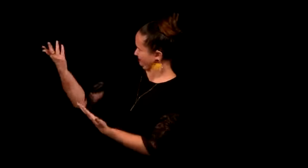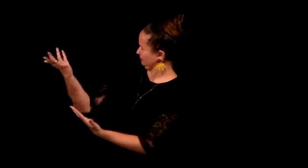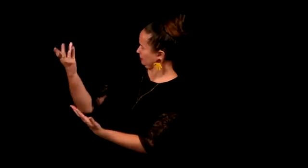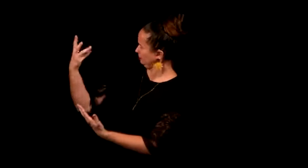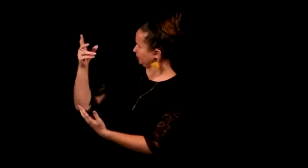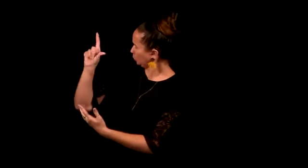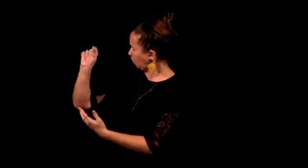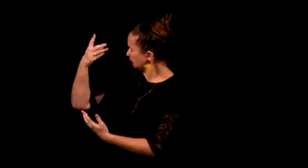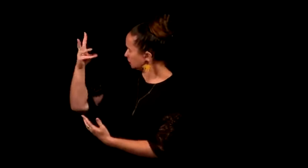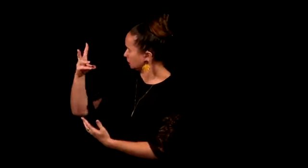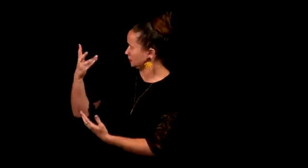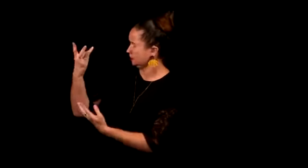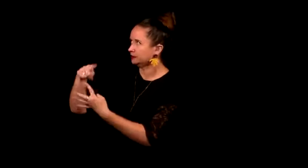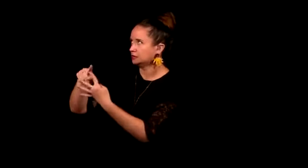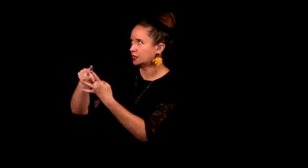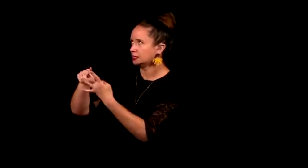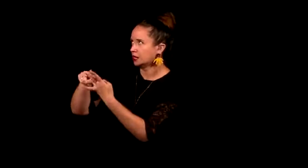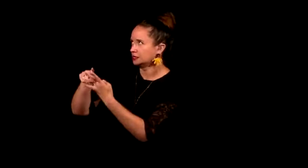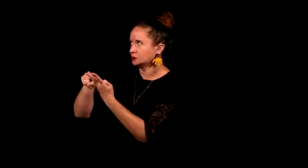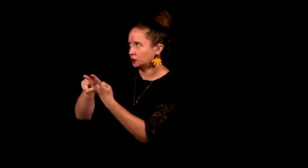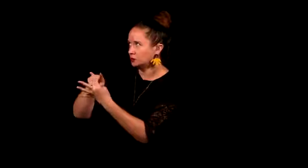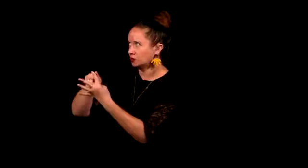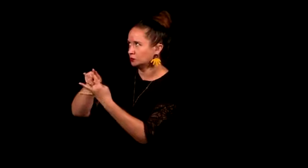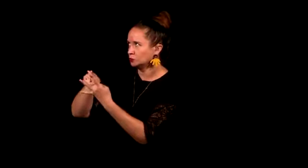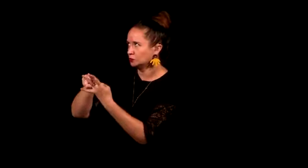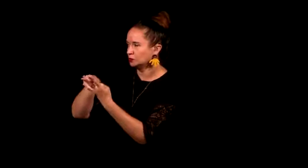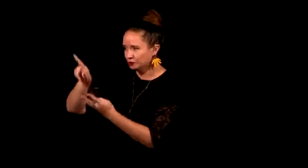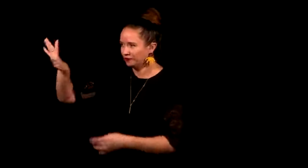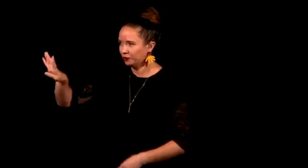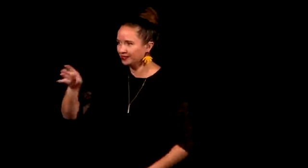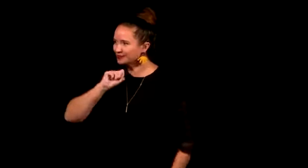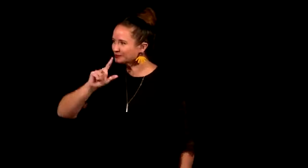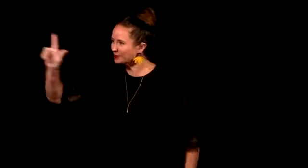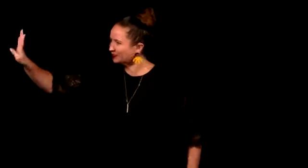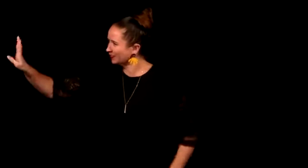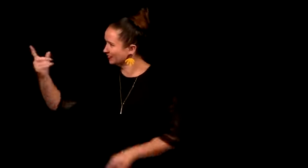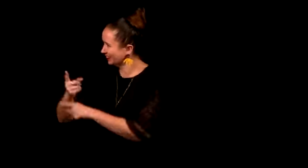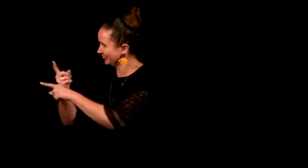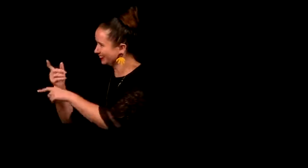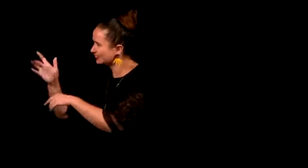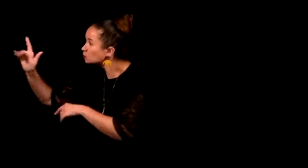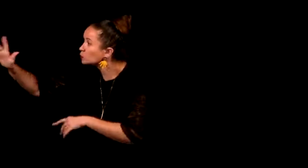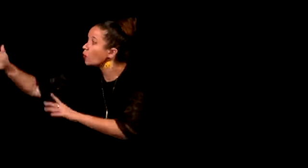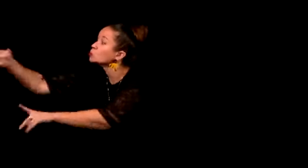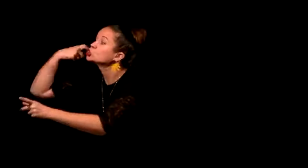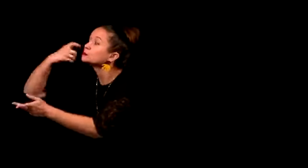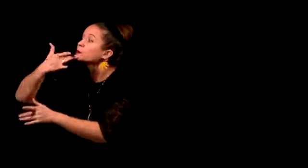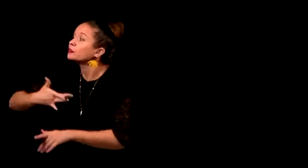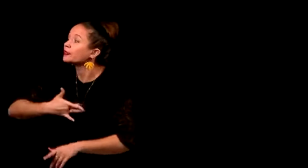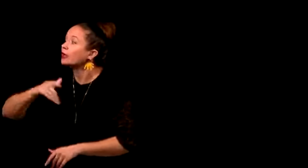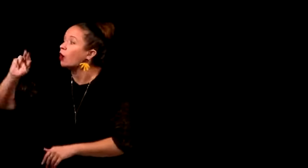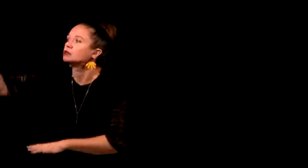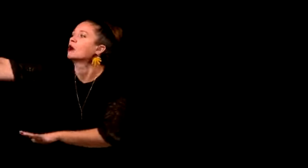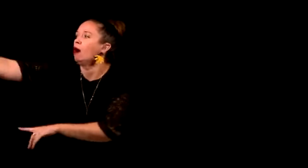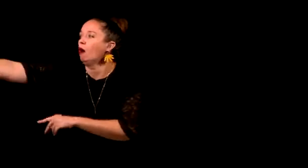2016 was her first appearance. So how many years is that? Let's count how many years. So she was, what, 24? So her